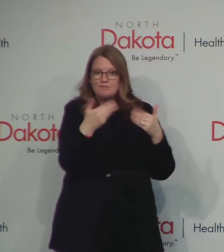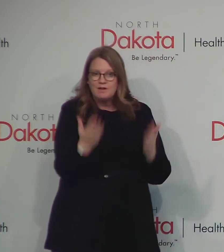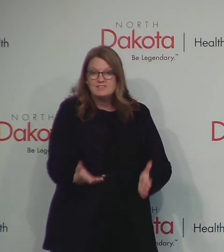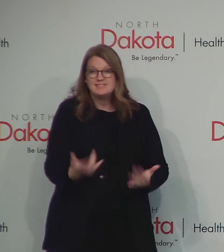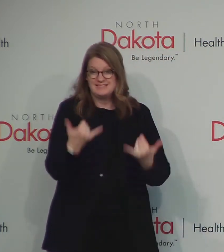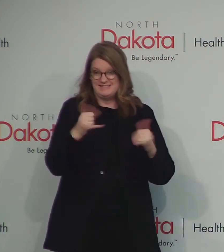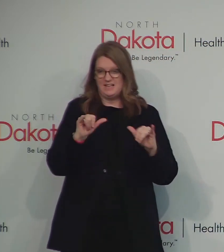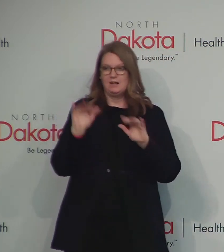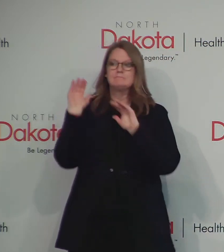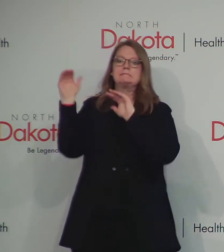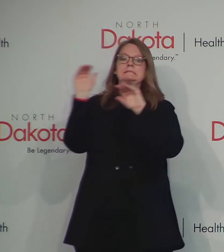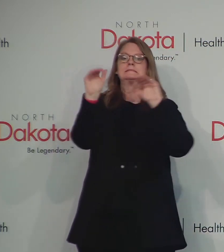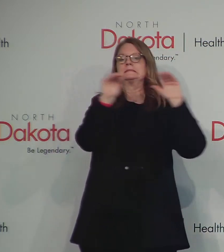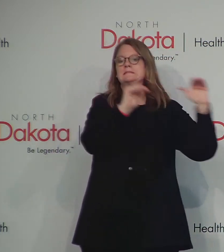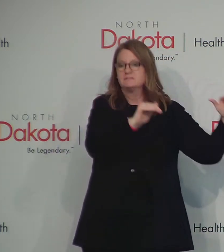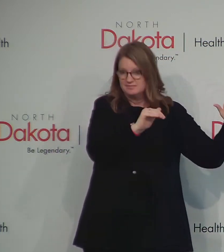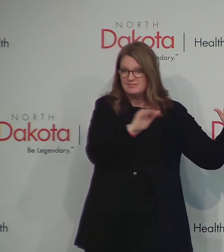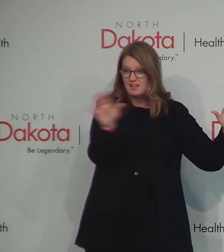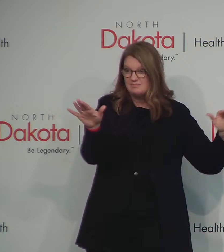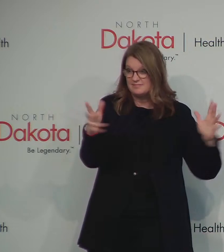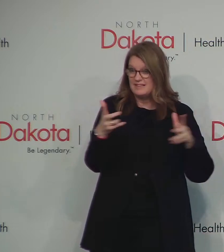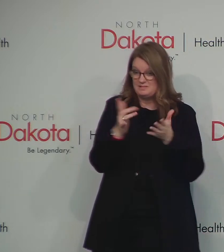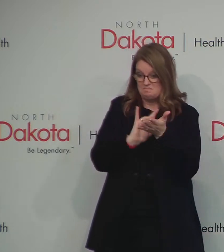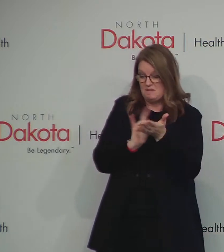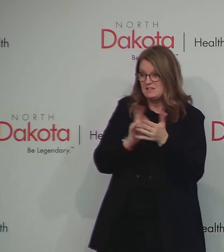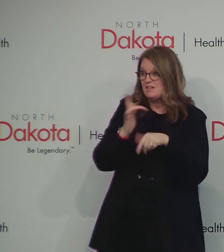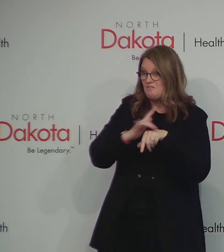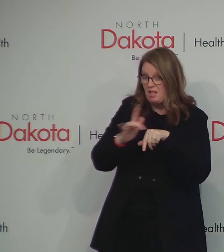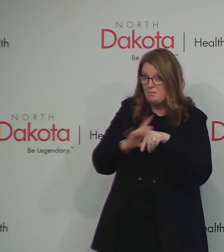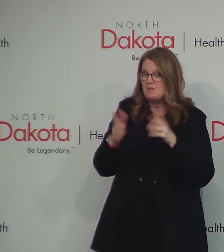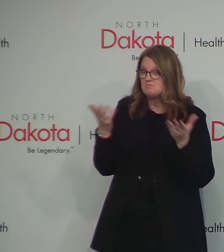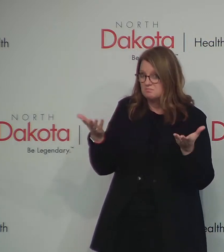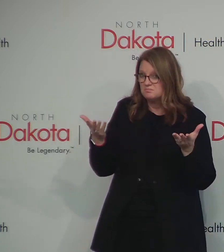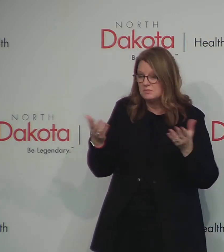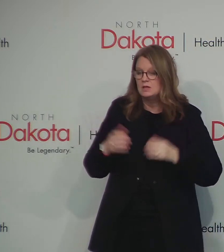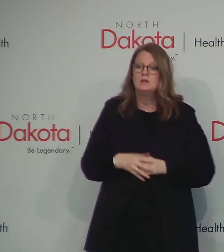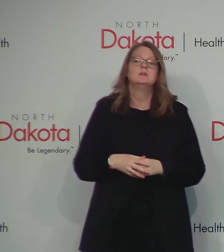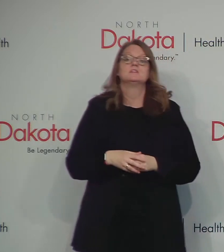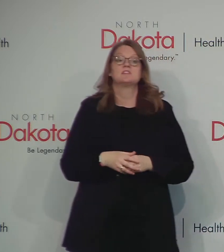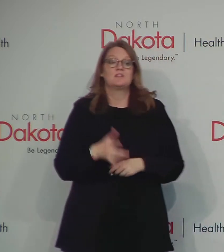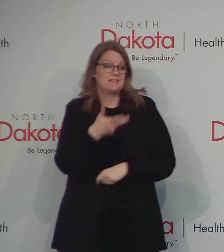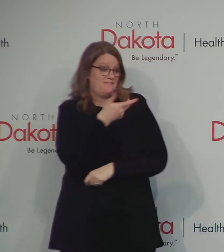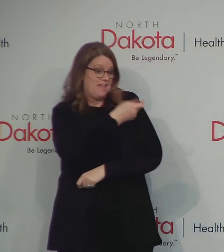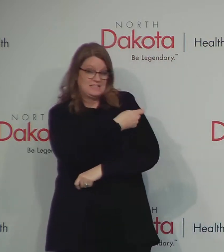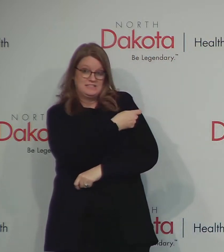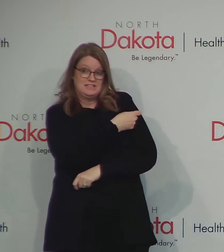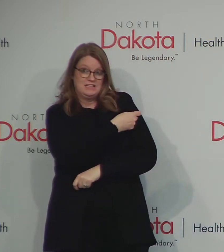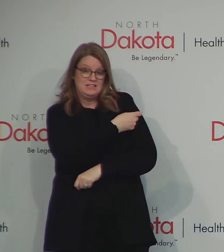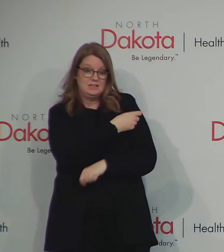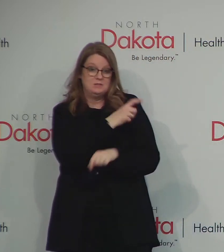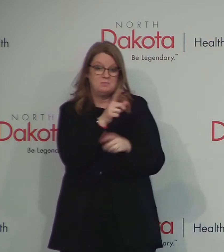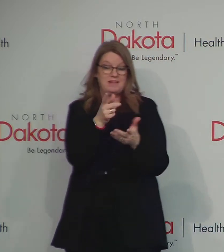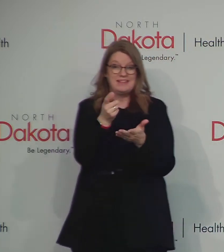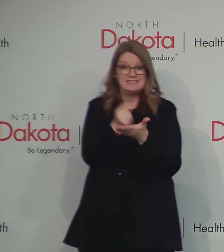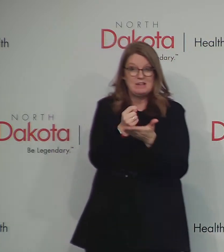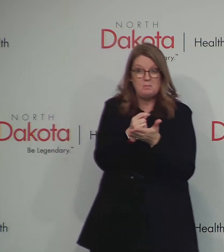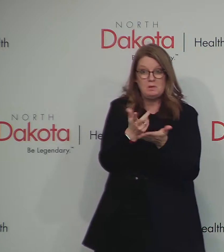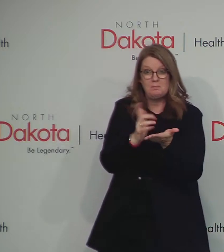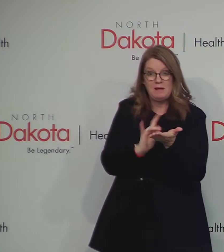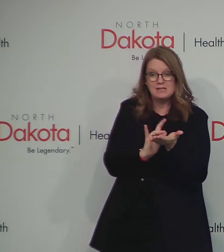word through education, public service announcements, and others, because like the vaccine, these these are truly